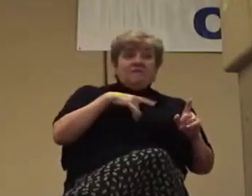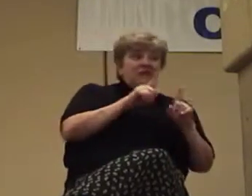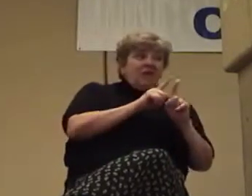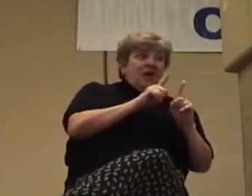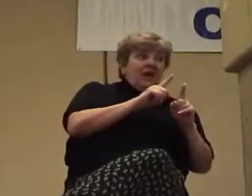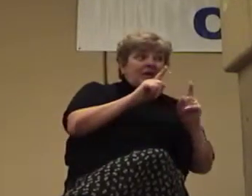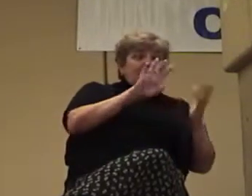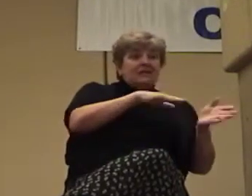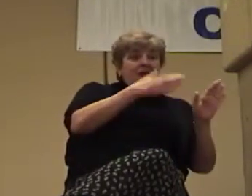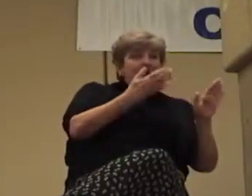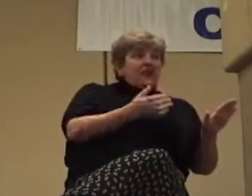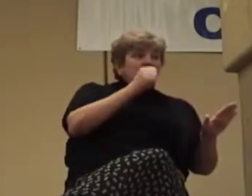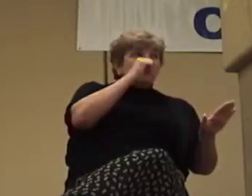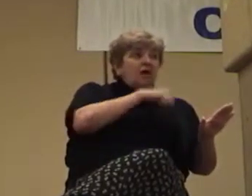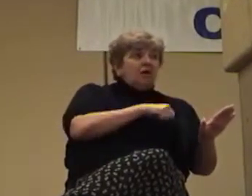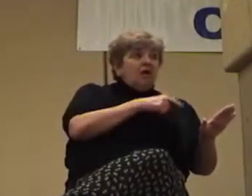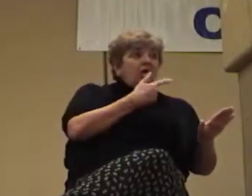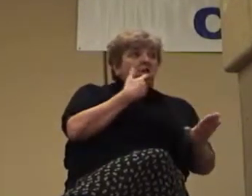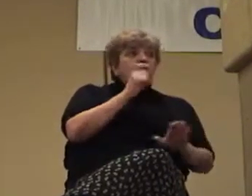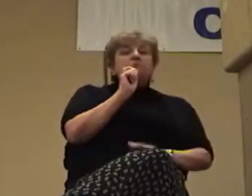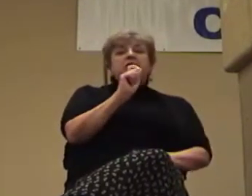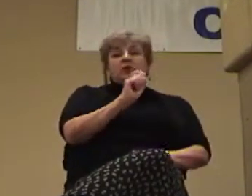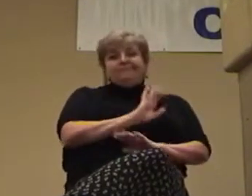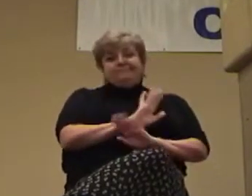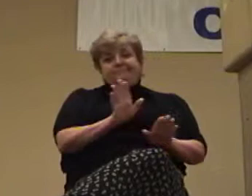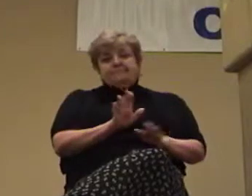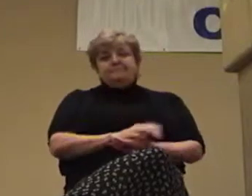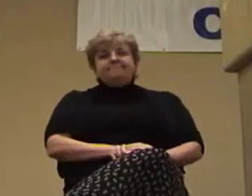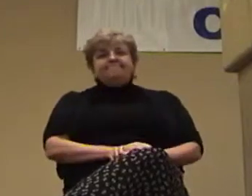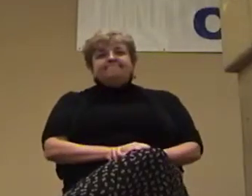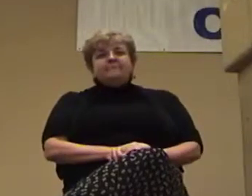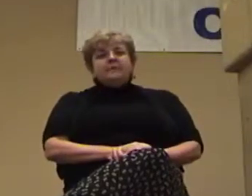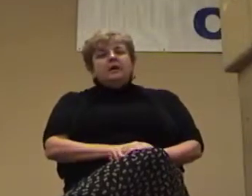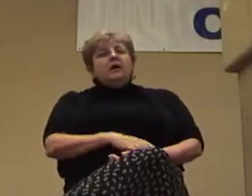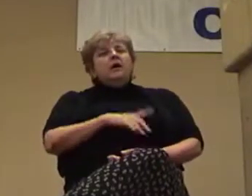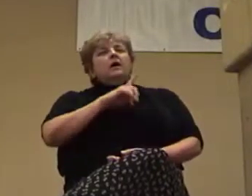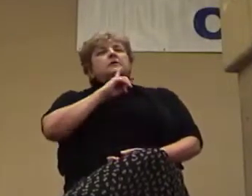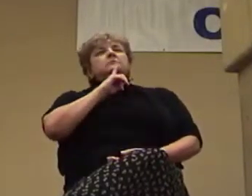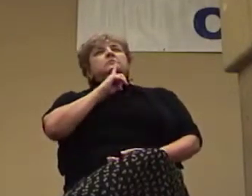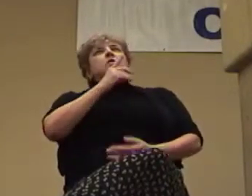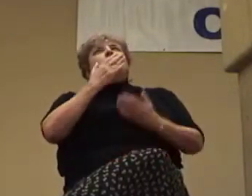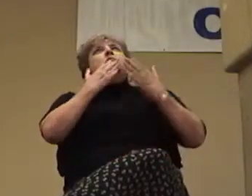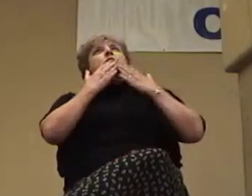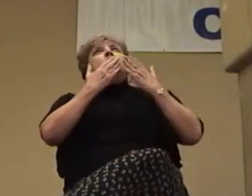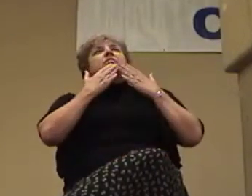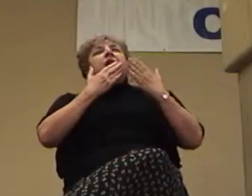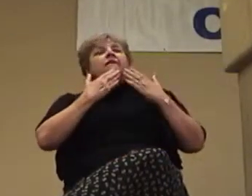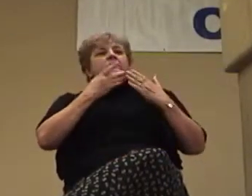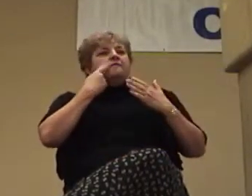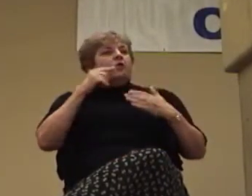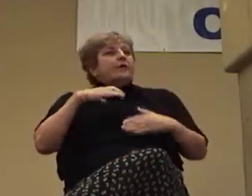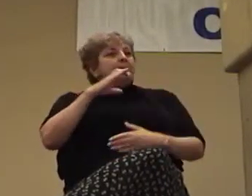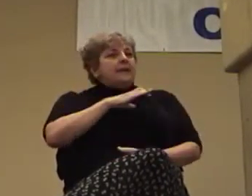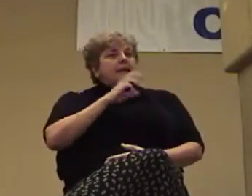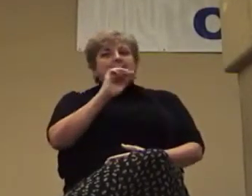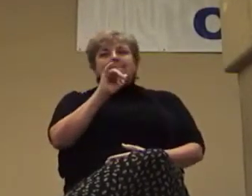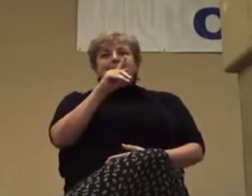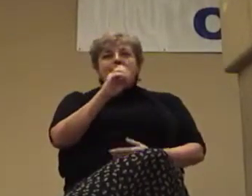blank, bottom line. That's all there is to it. I am so incredibly grateful to the committee, Mike, Gary, Cookie, John